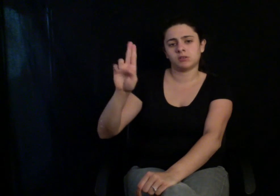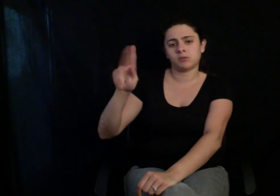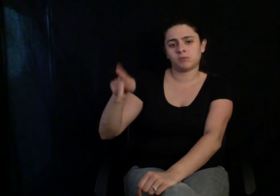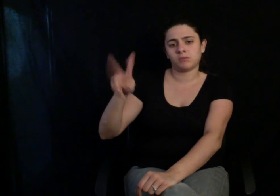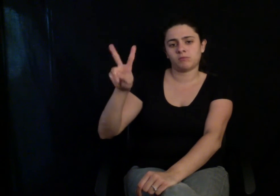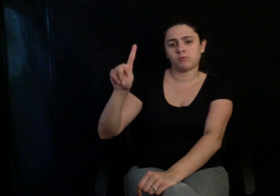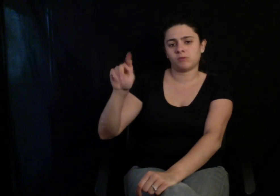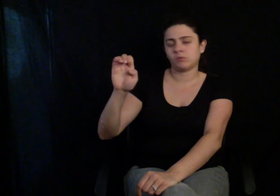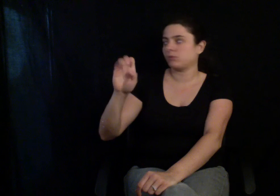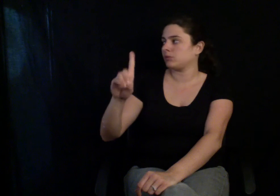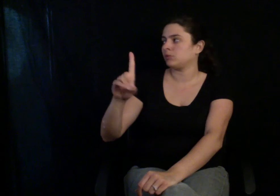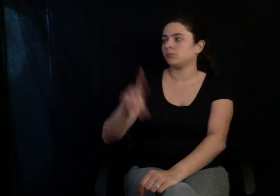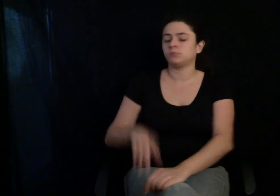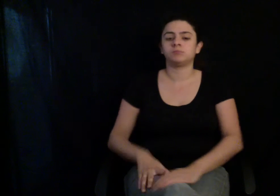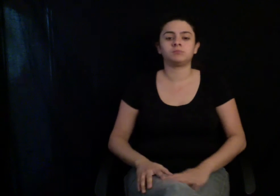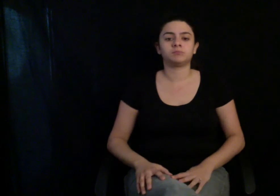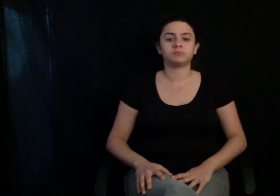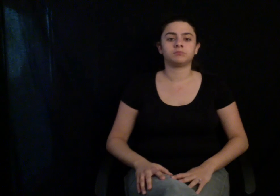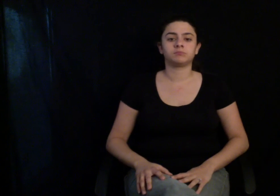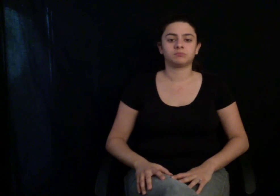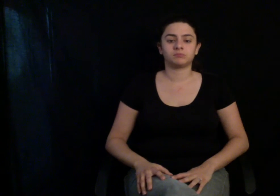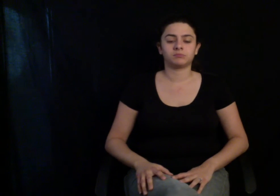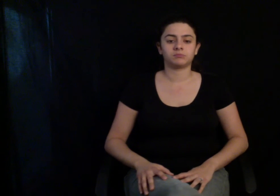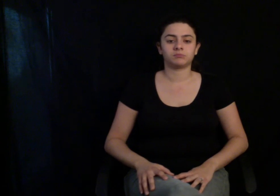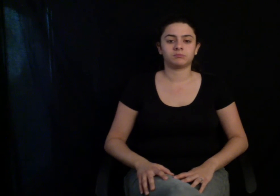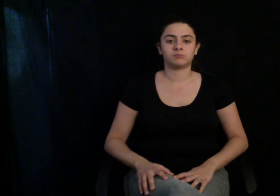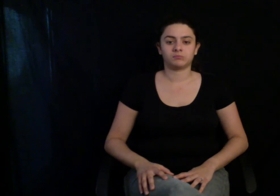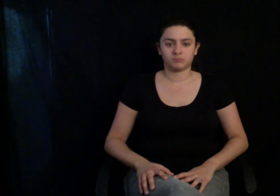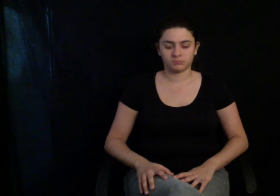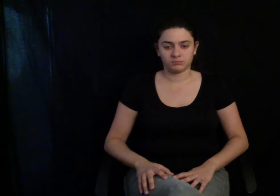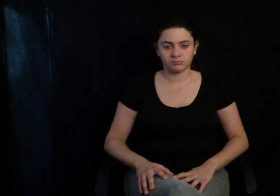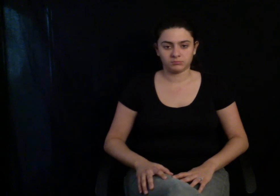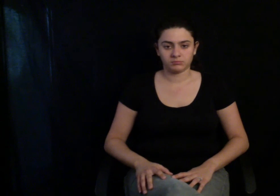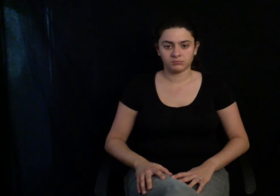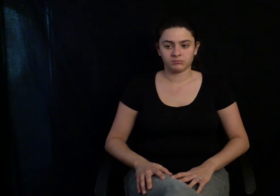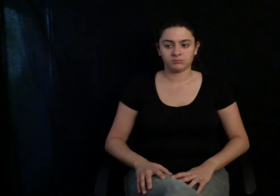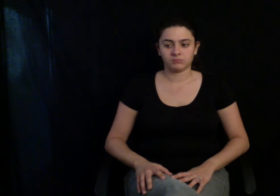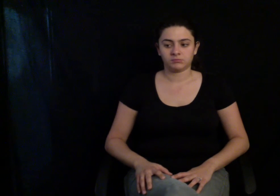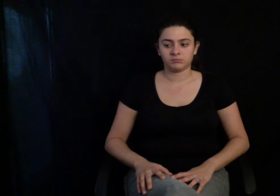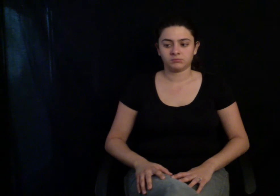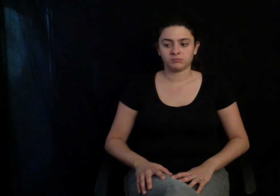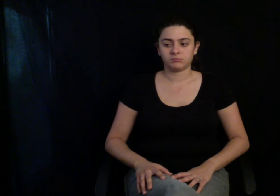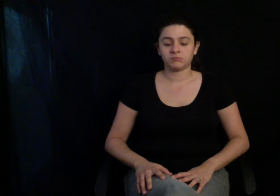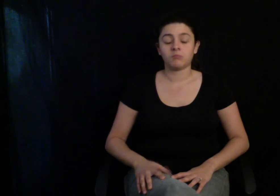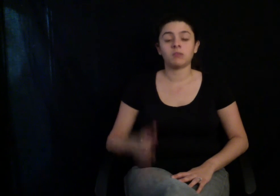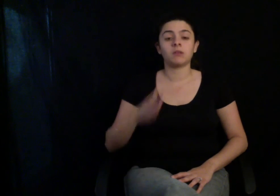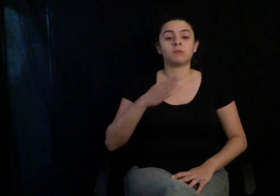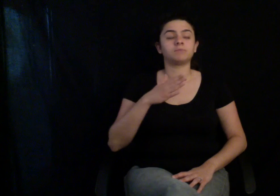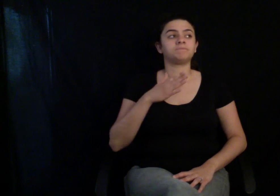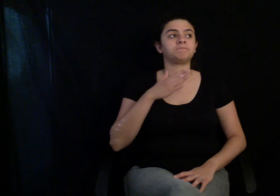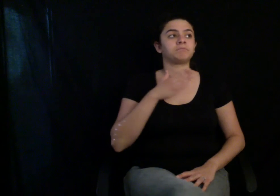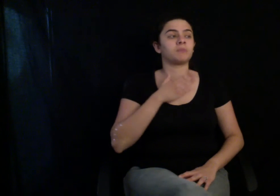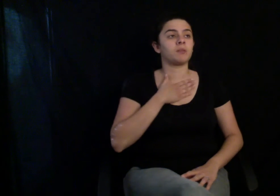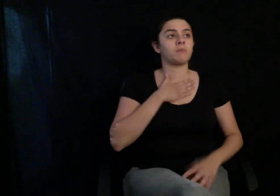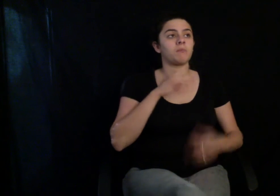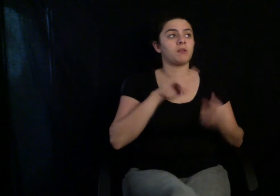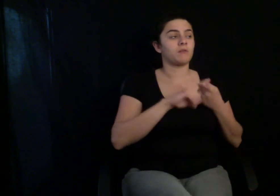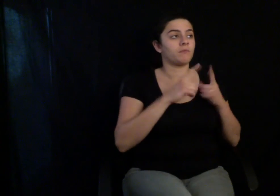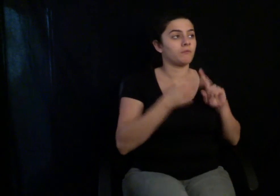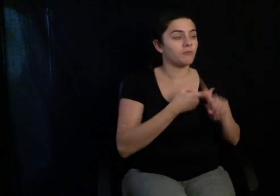MeUndies.com/UPVOTED. So Jared Kuntz, his username was Edify. So Edify means to take something and